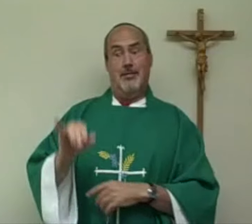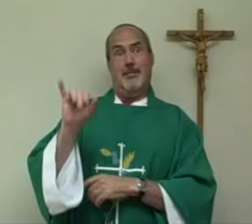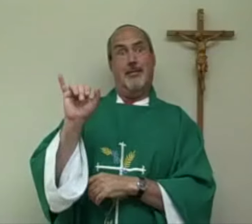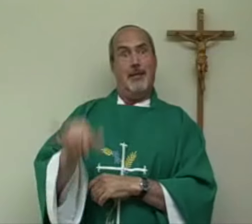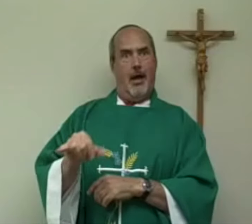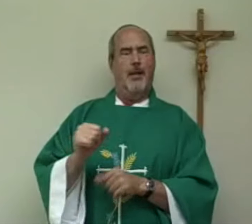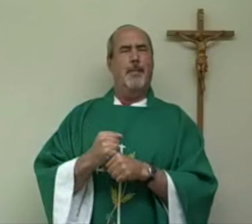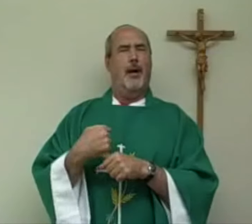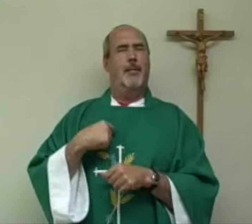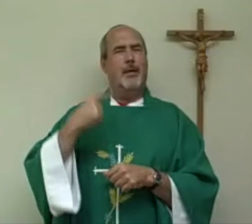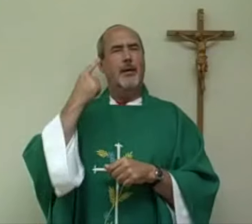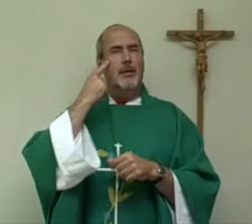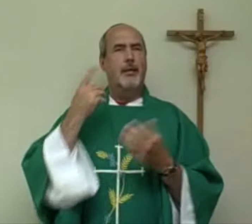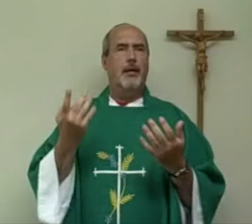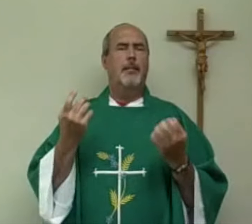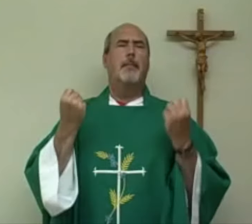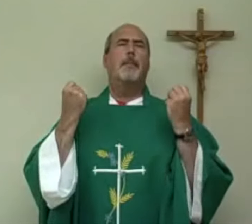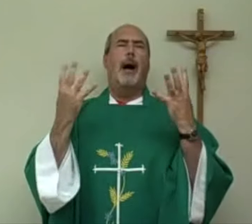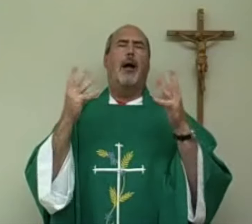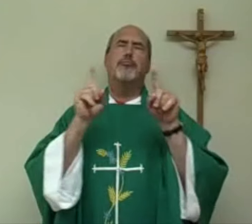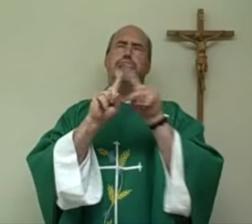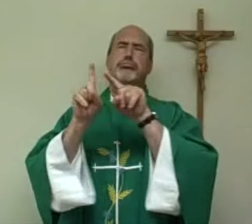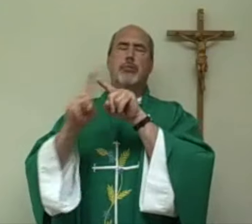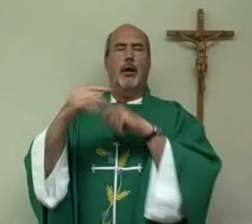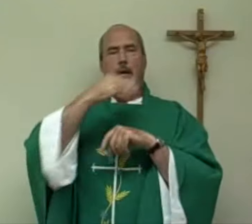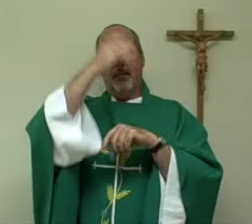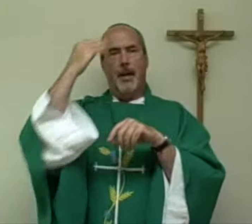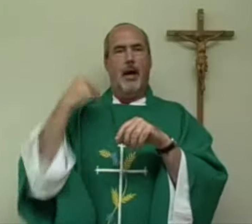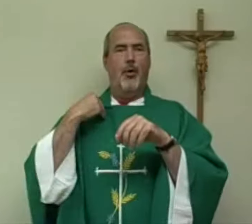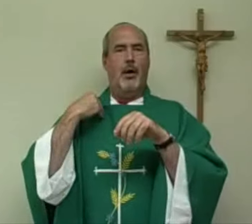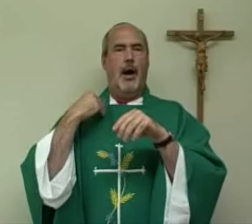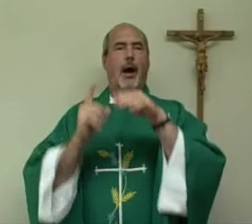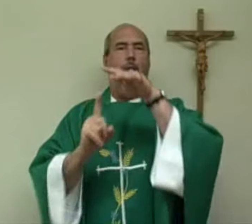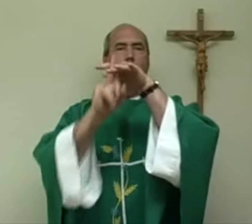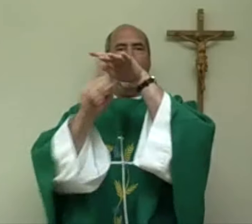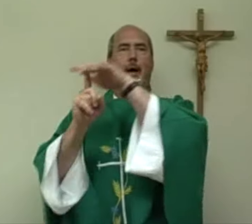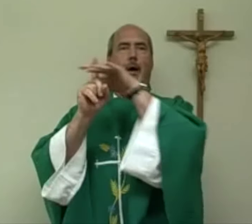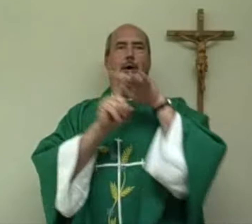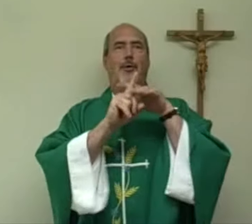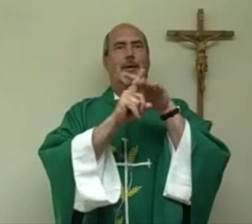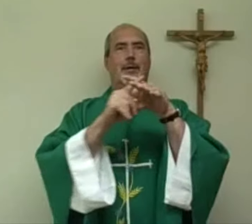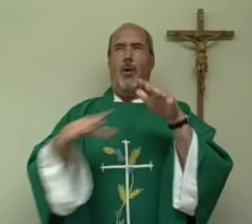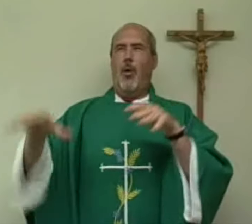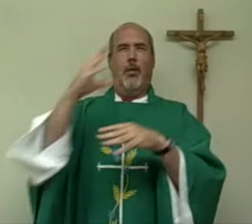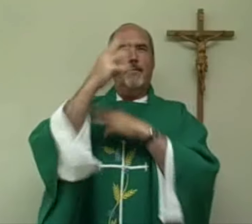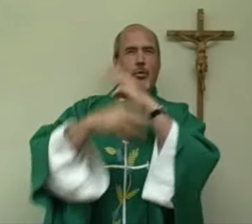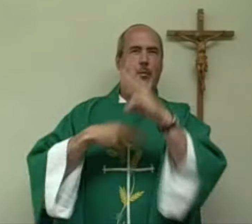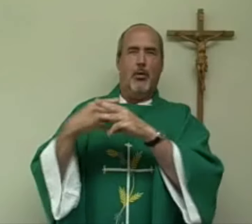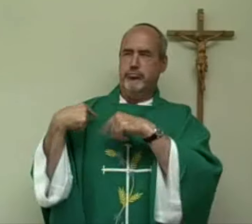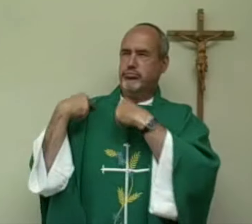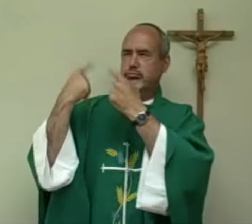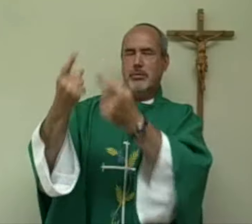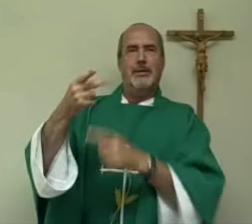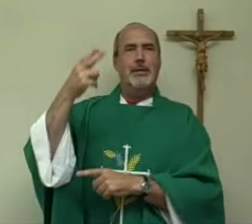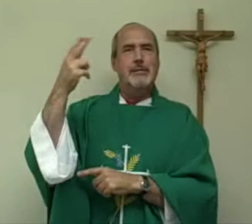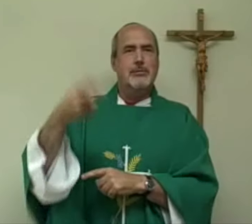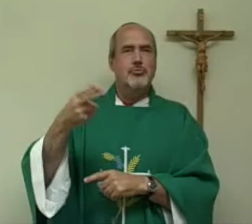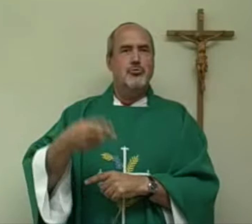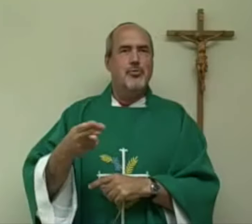God. And that made me think about the many appearances of the Virgin Mary that have happened all